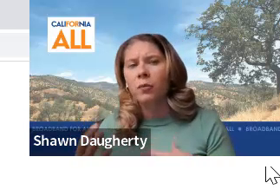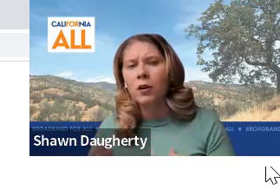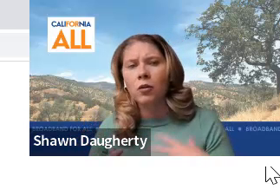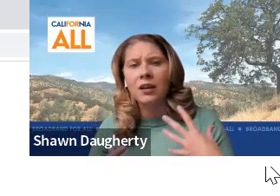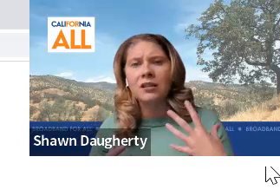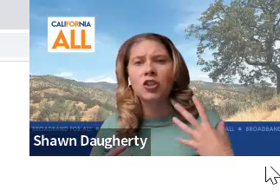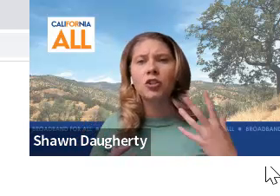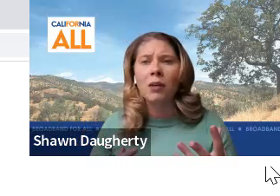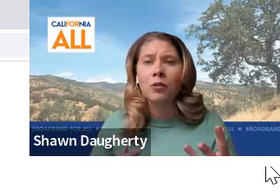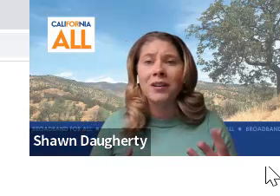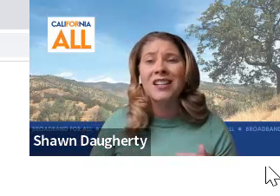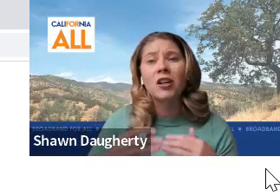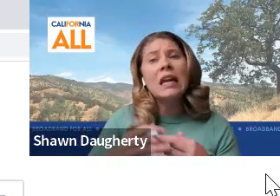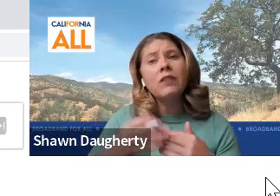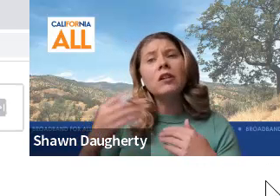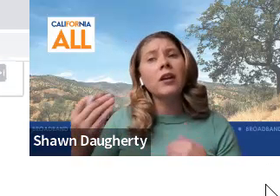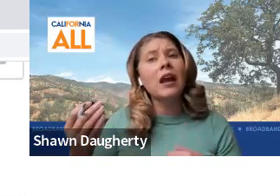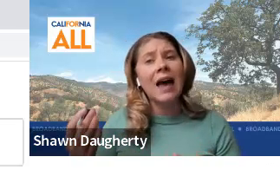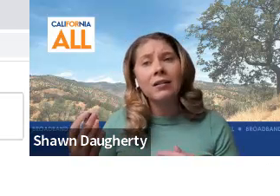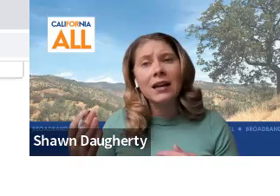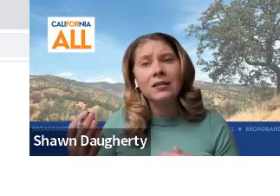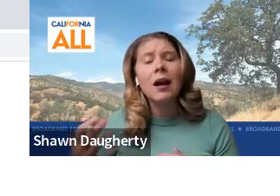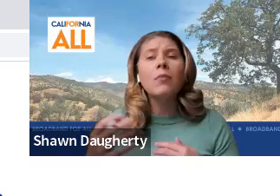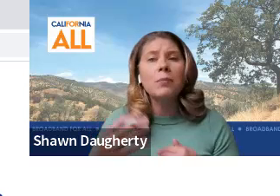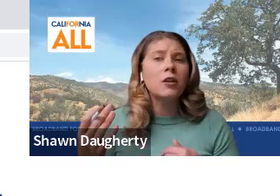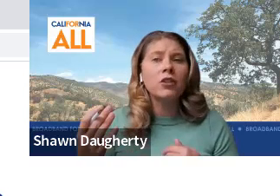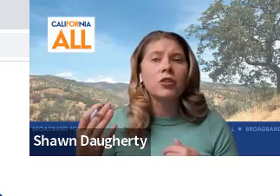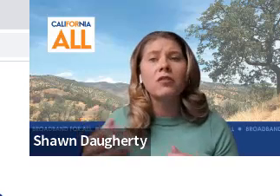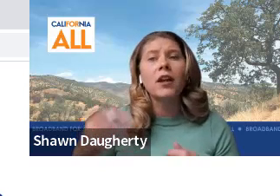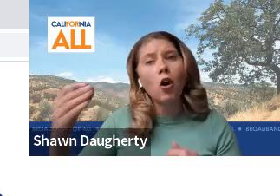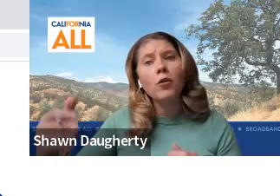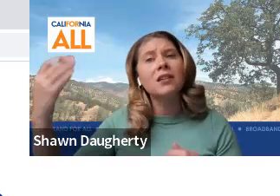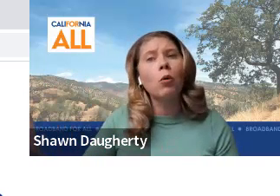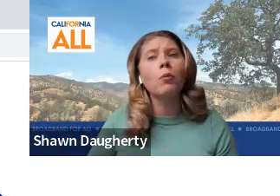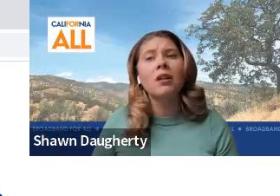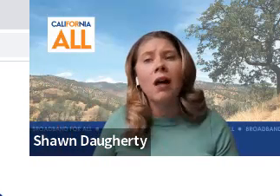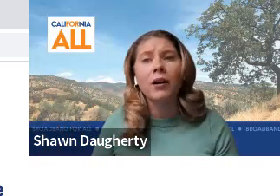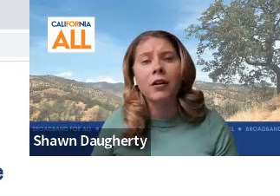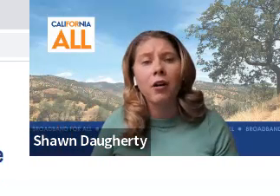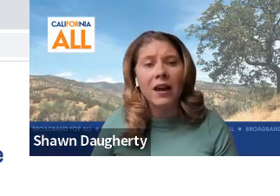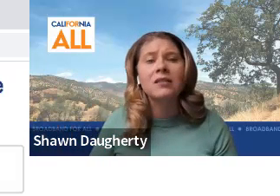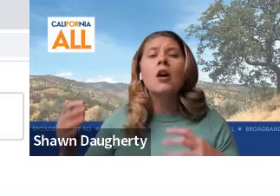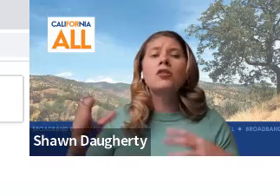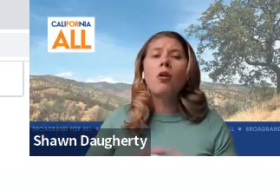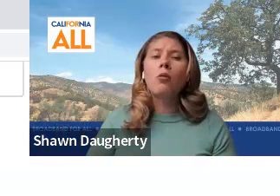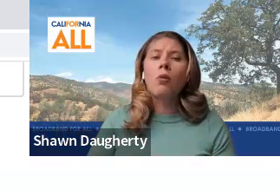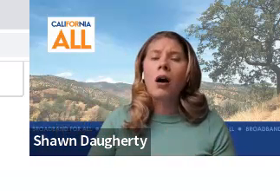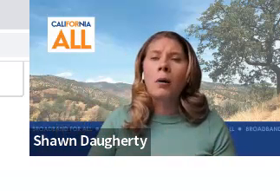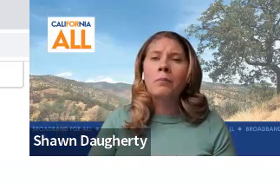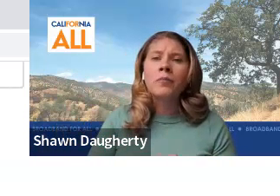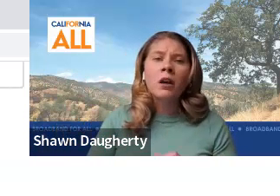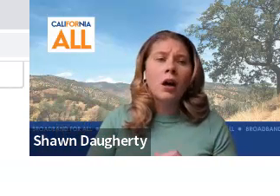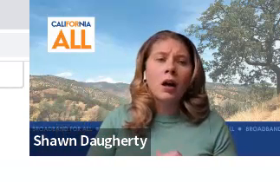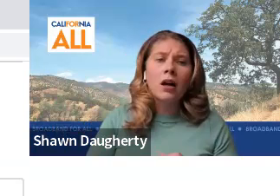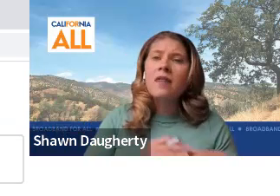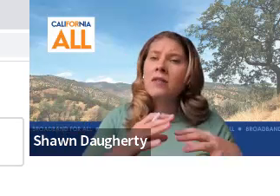you a government organization, tribal organization? Even looking at that list might pique your interest of like, oh yes, I work with the library on this. So